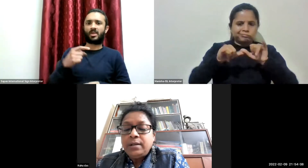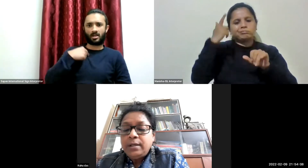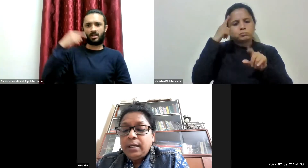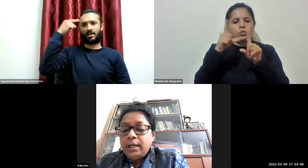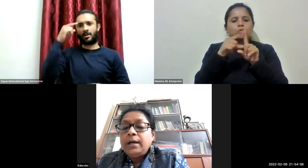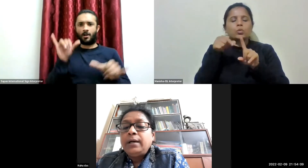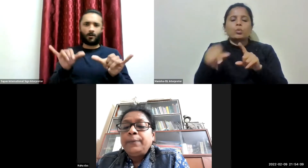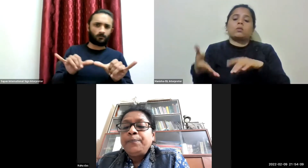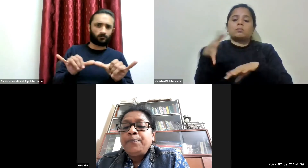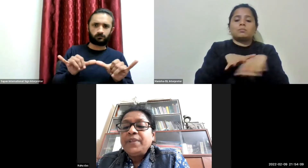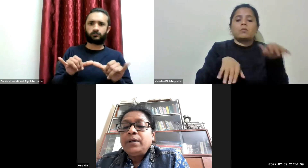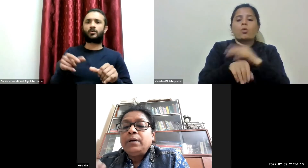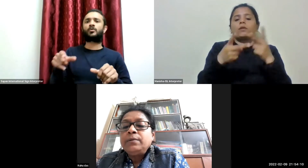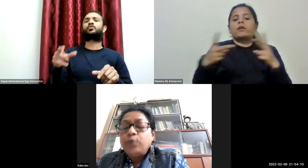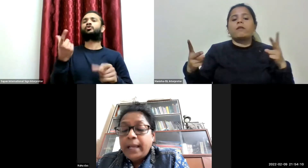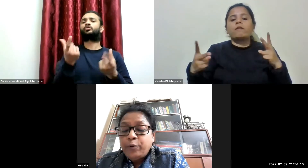intersectional